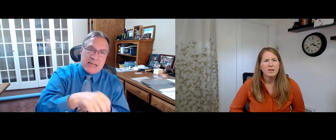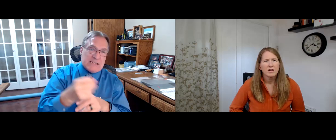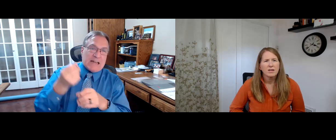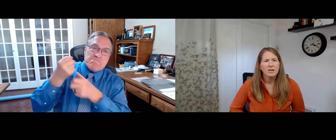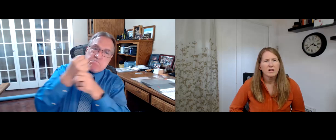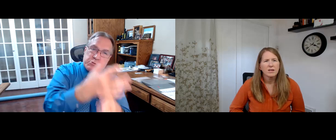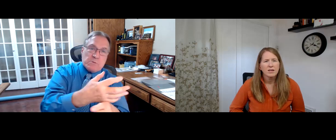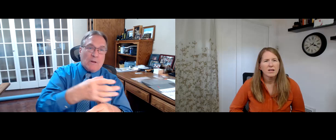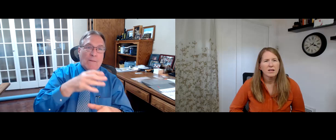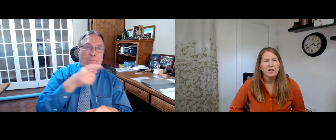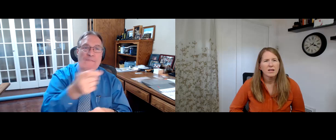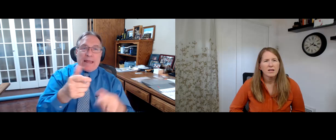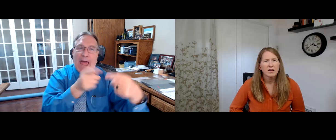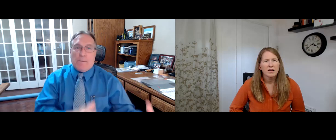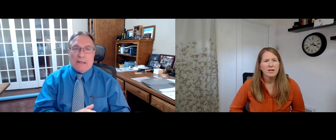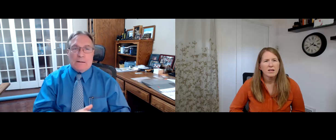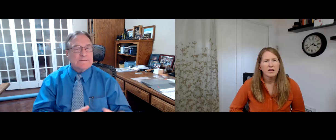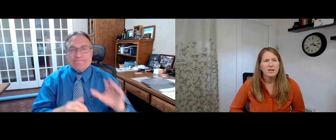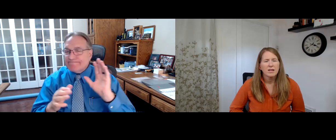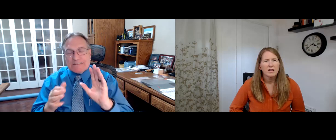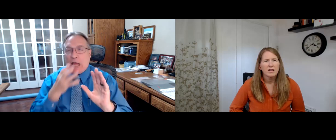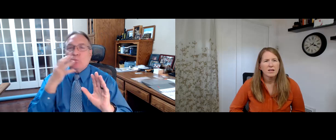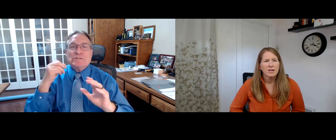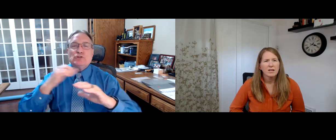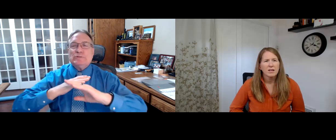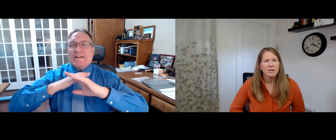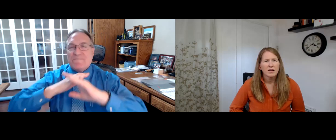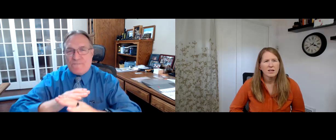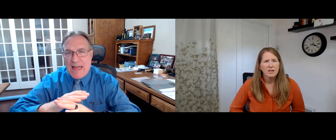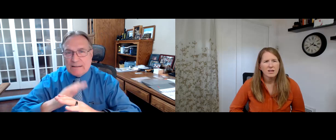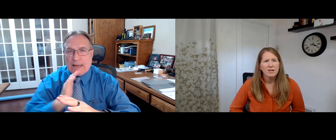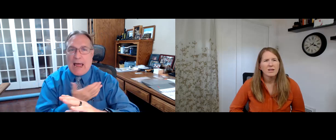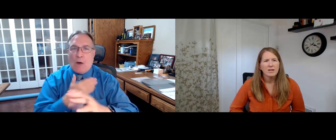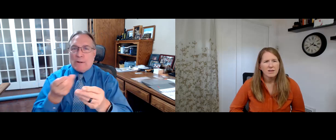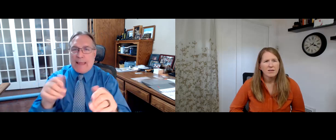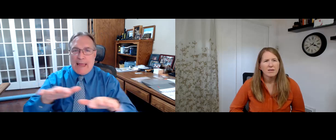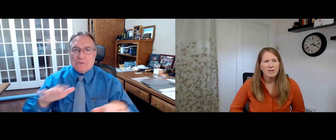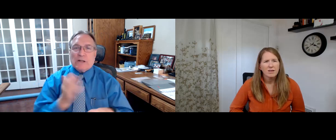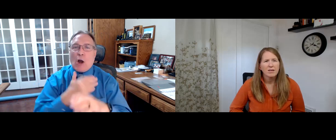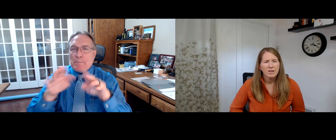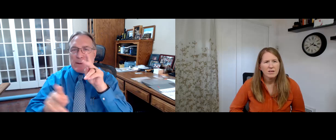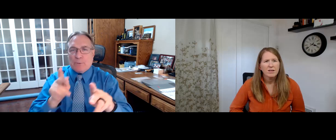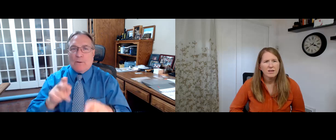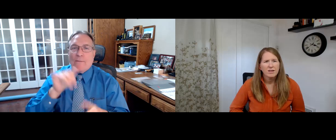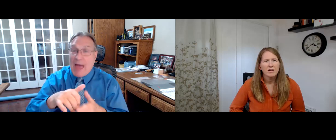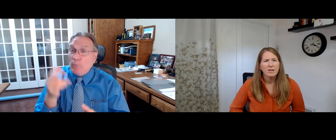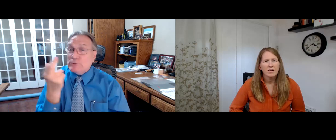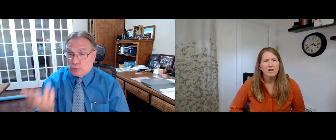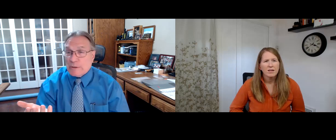beat and the enemy. It was to defend our lands and our people. That was the